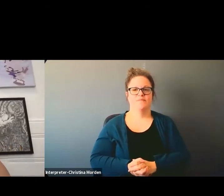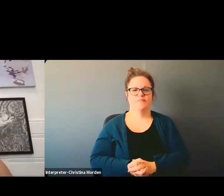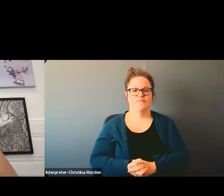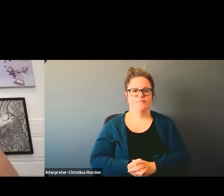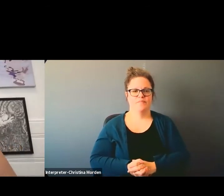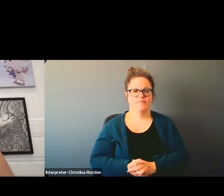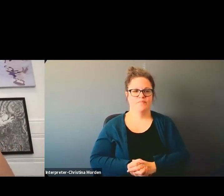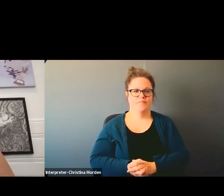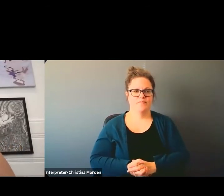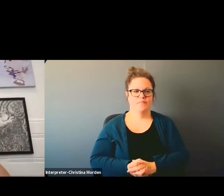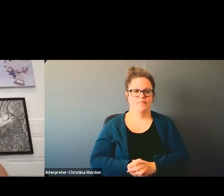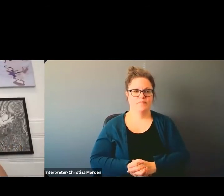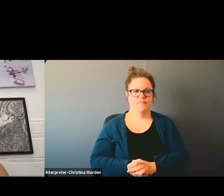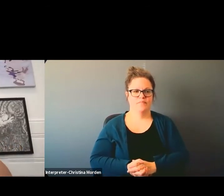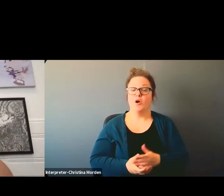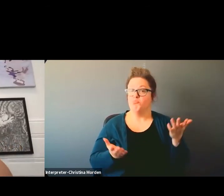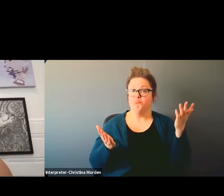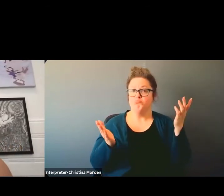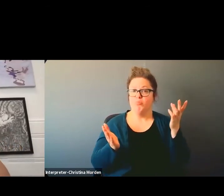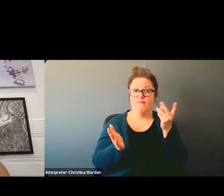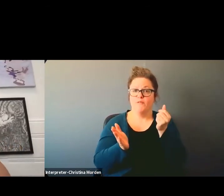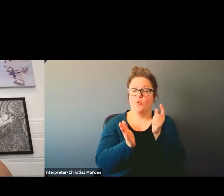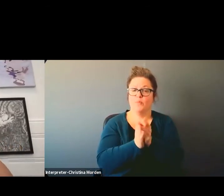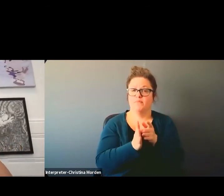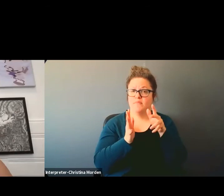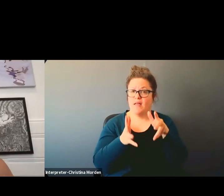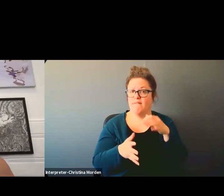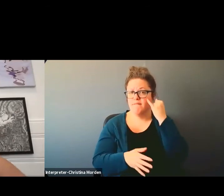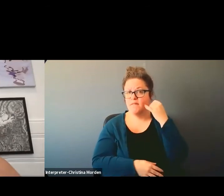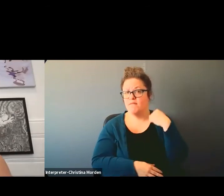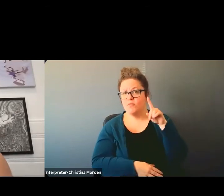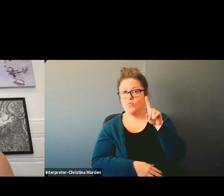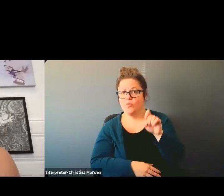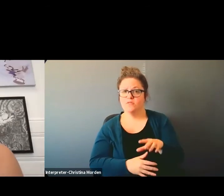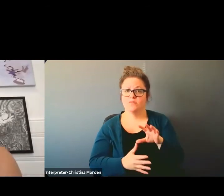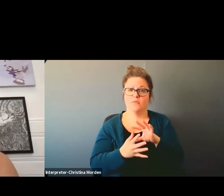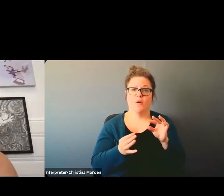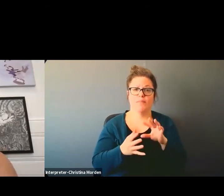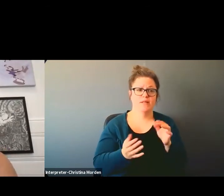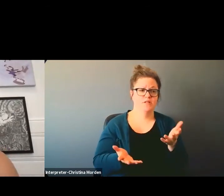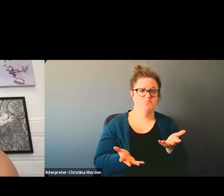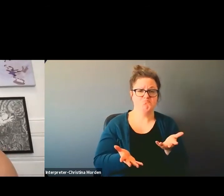We still have a couple more minutes if anyone has any questions, comments.